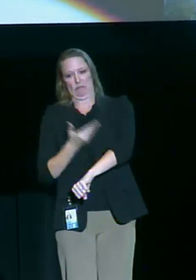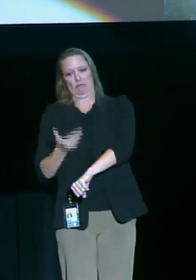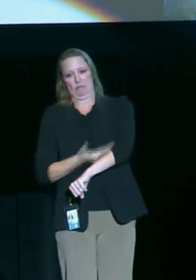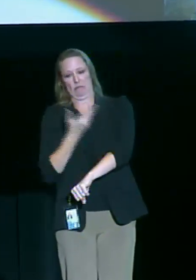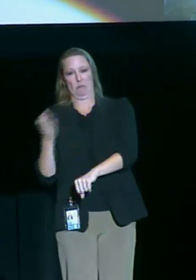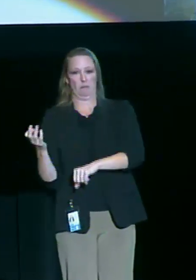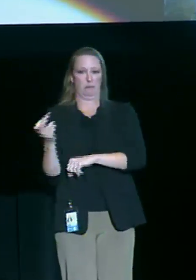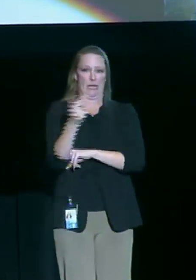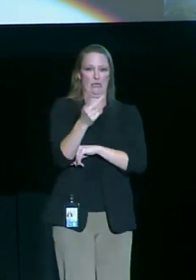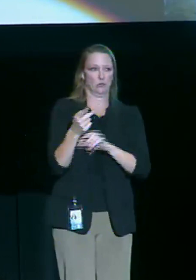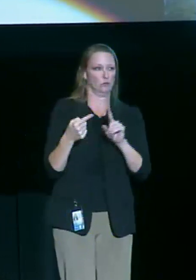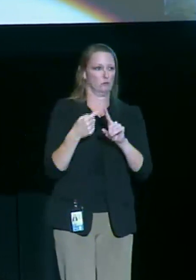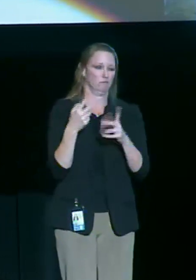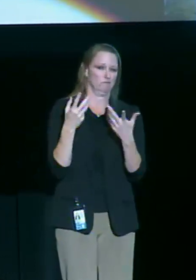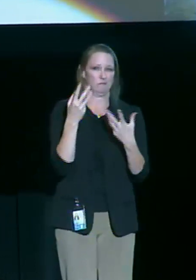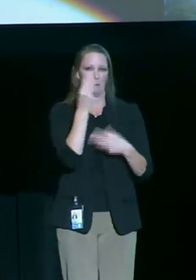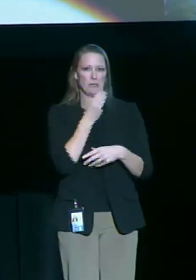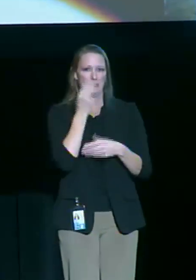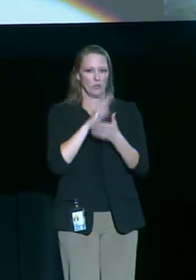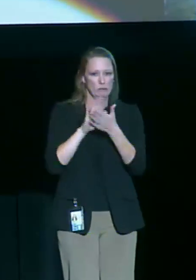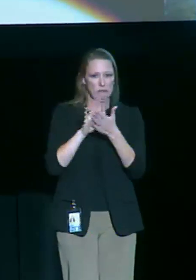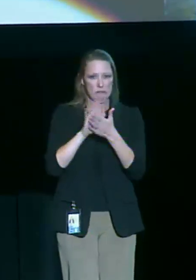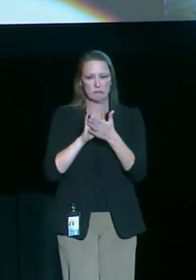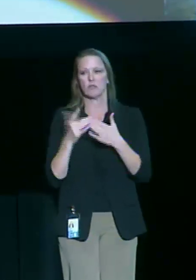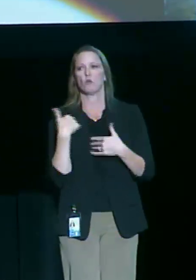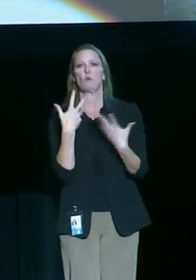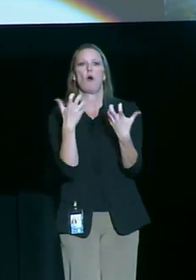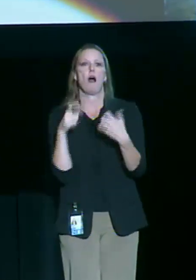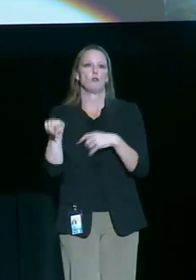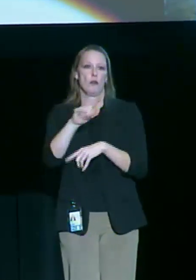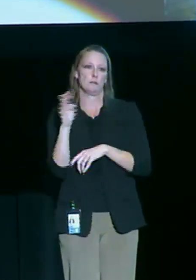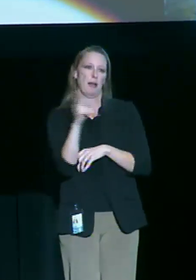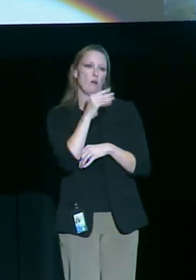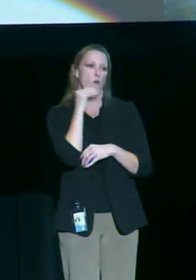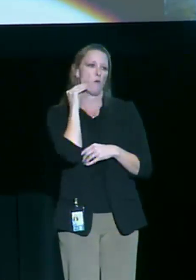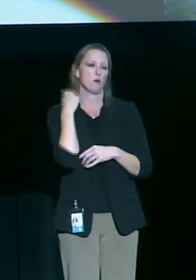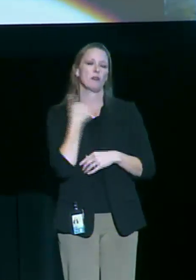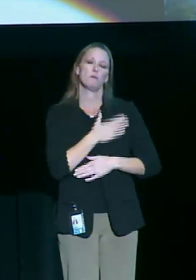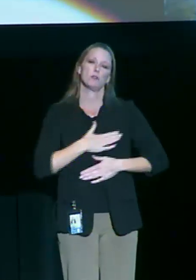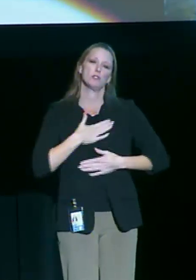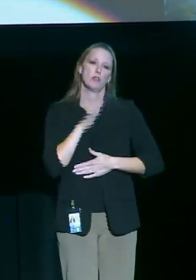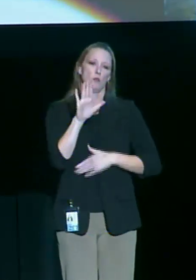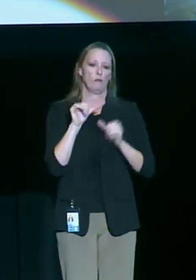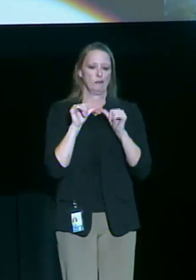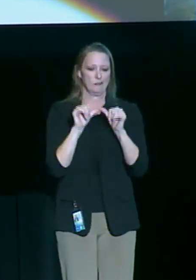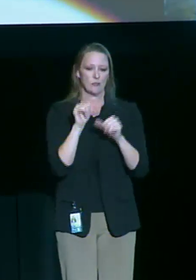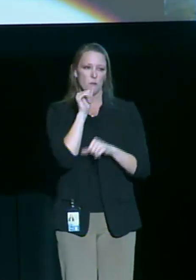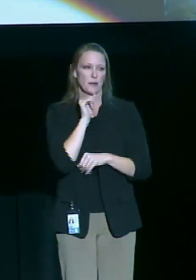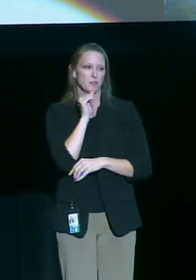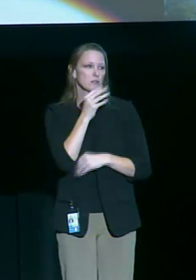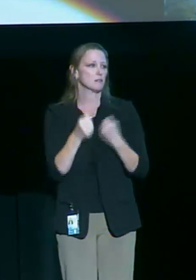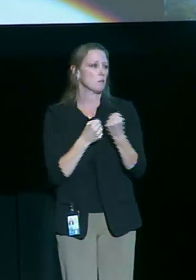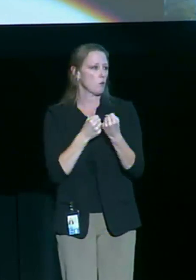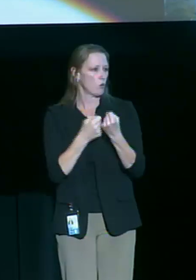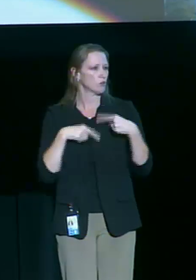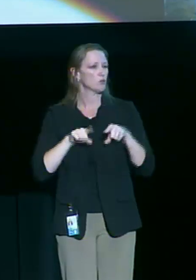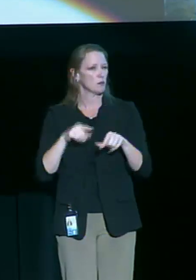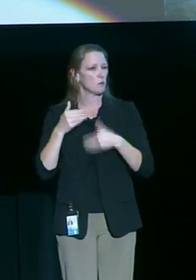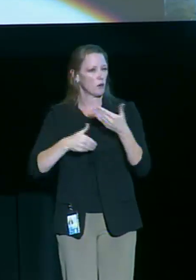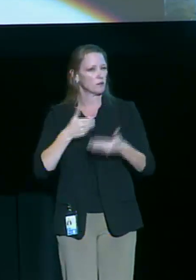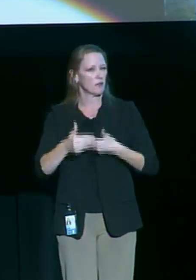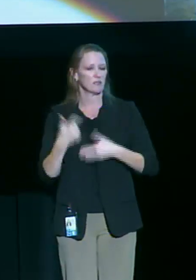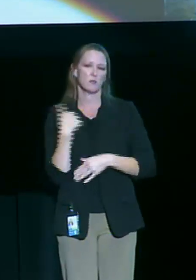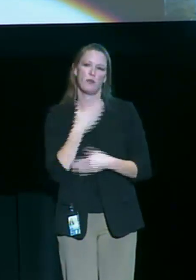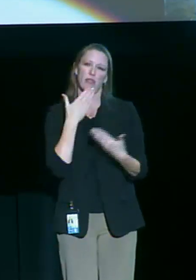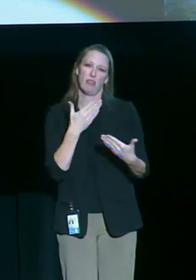is working to get you home. We appreciate your continued patience and your support during this process, and we just thank you